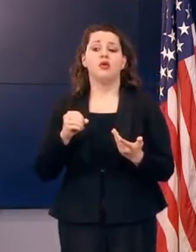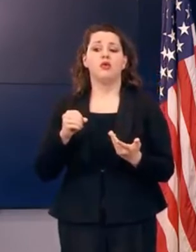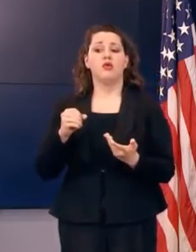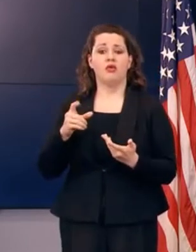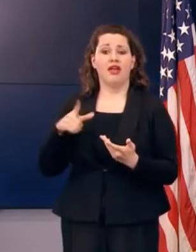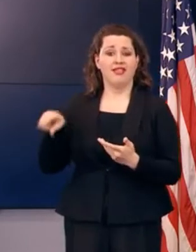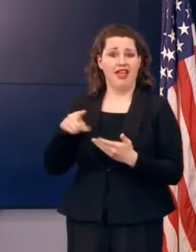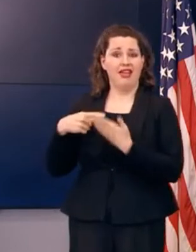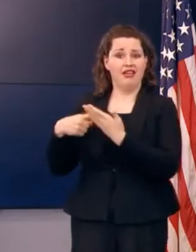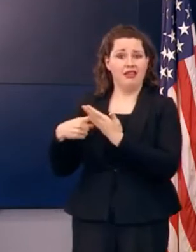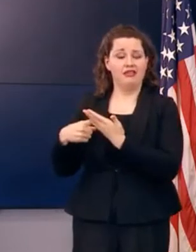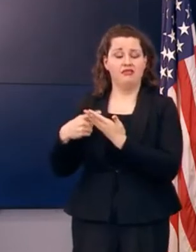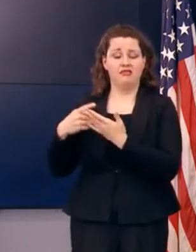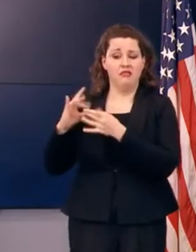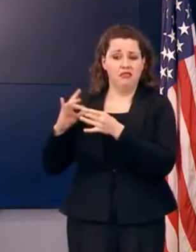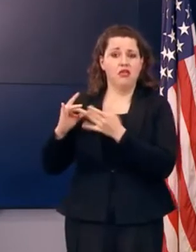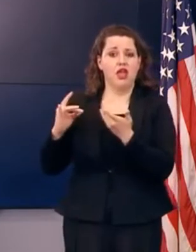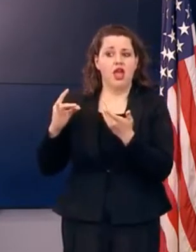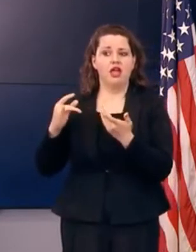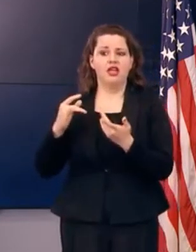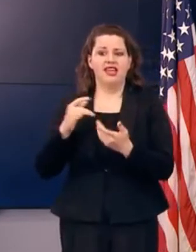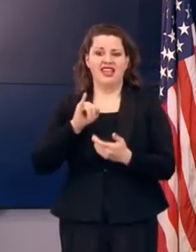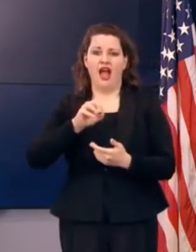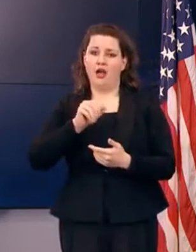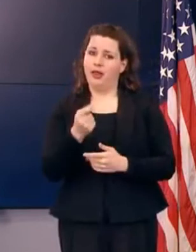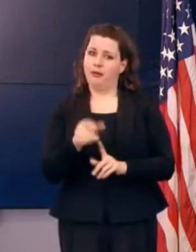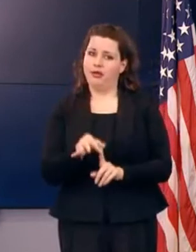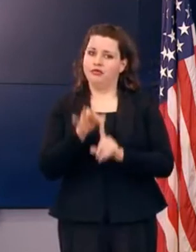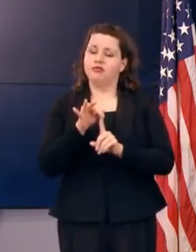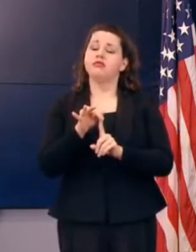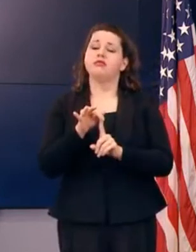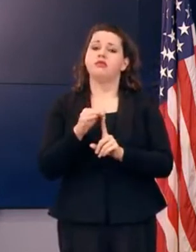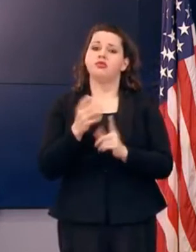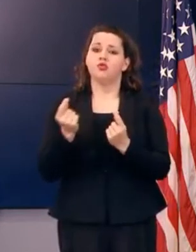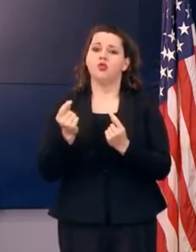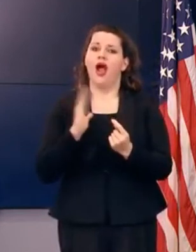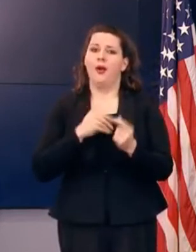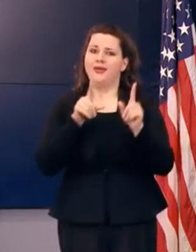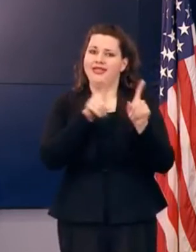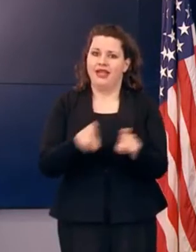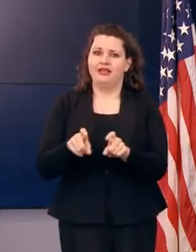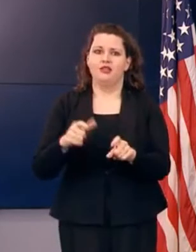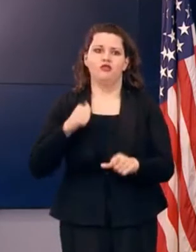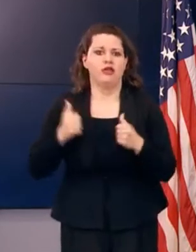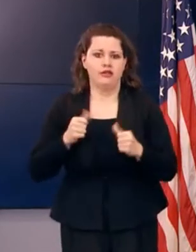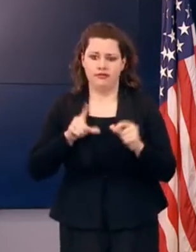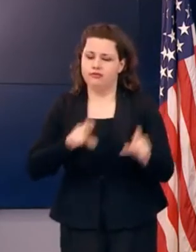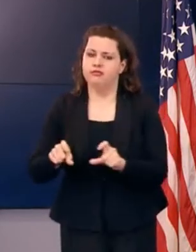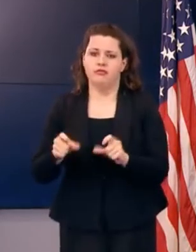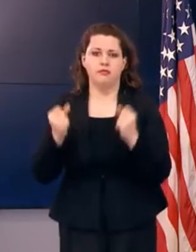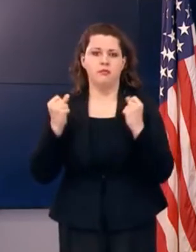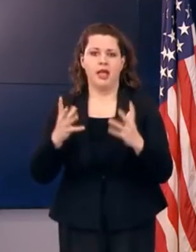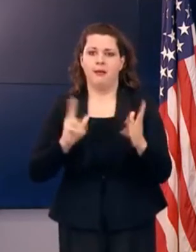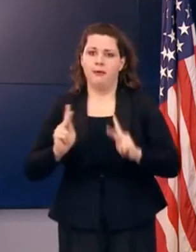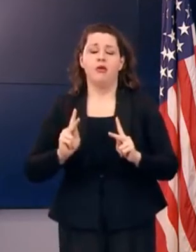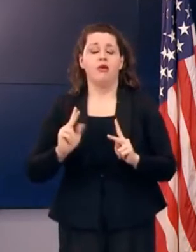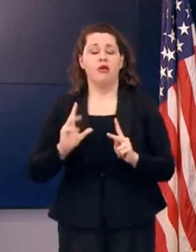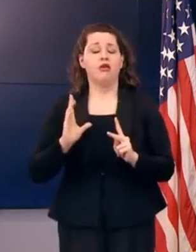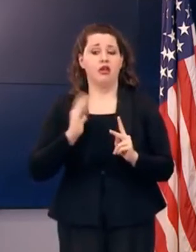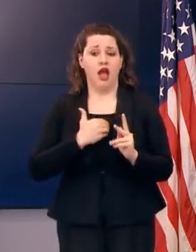about that we have done kind of uniquely in the state of Iowa is our aggressive testing capacity, especially with our role